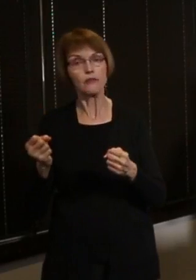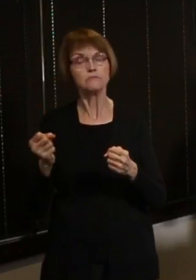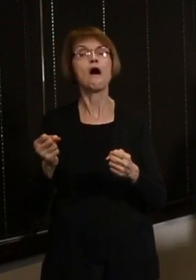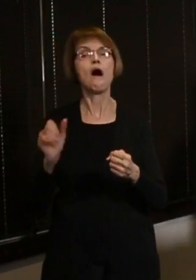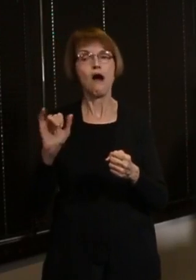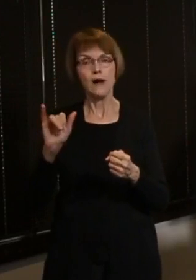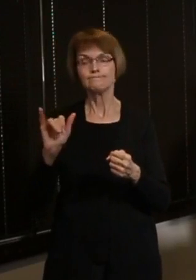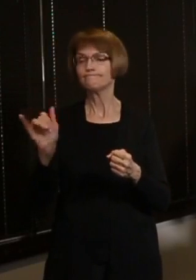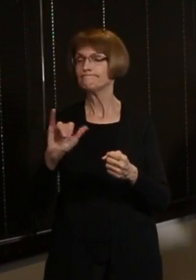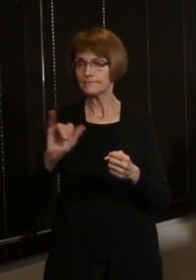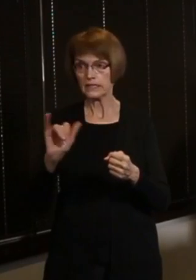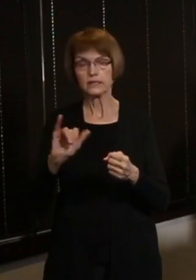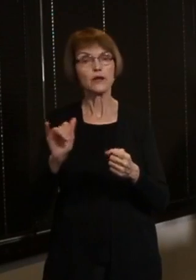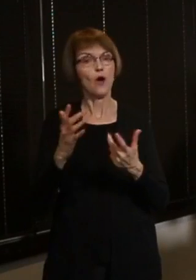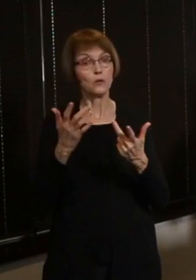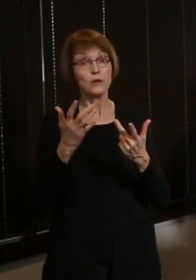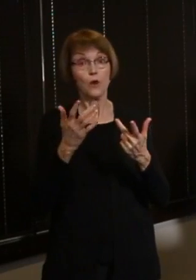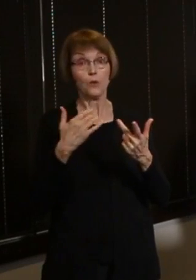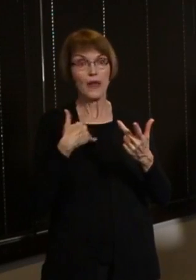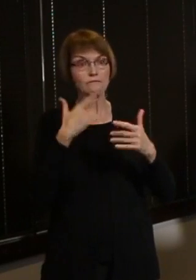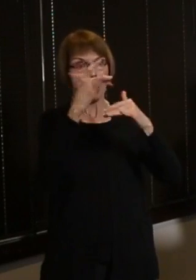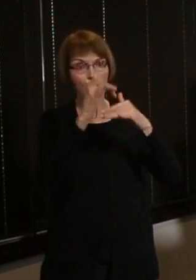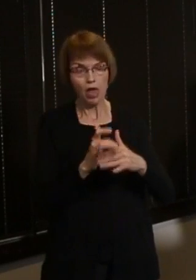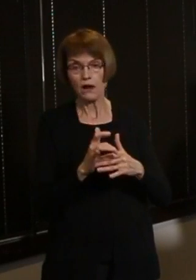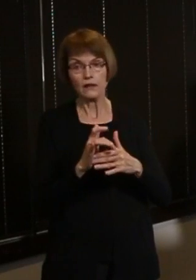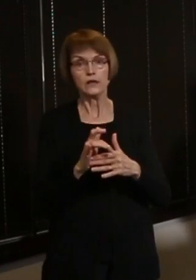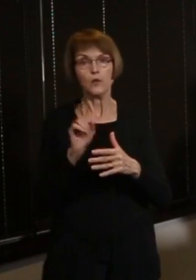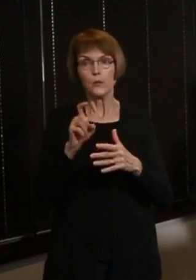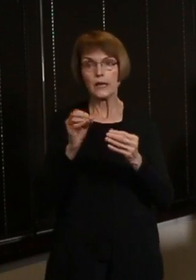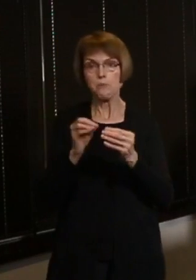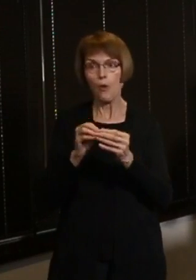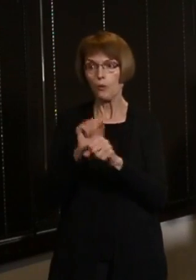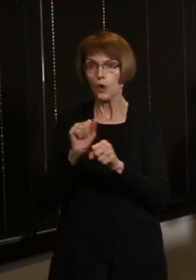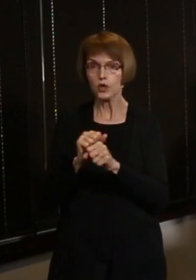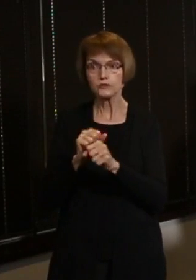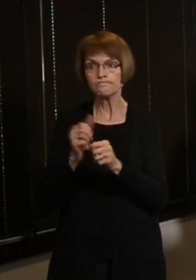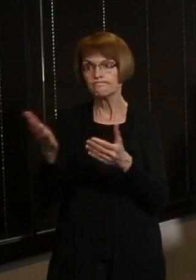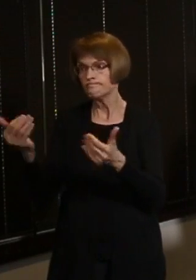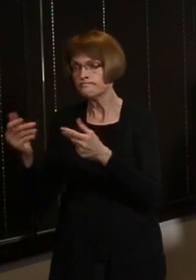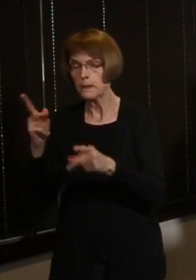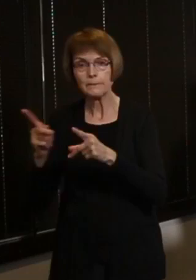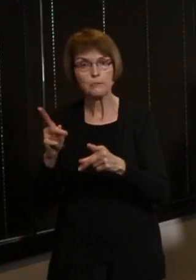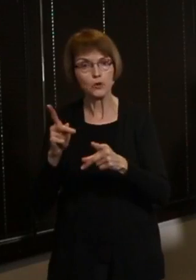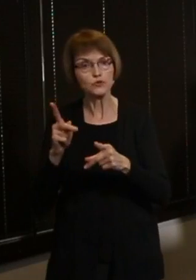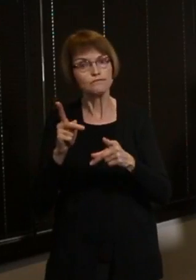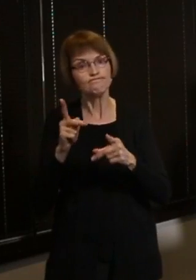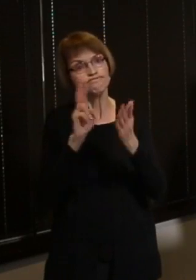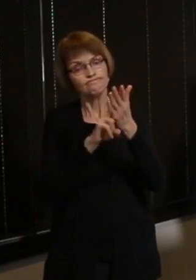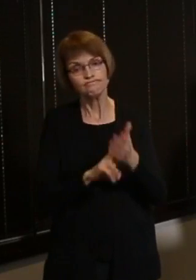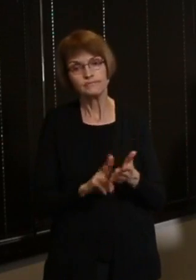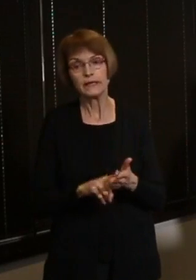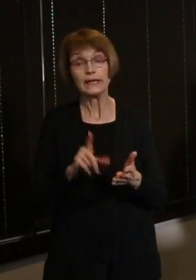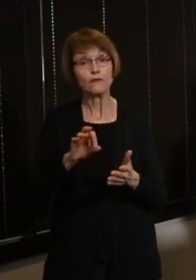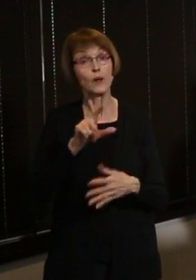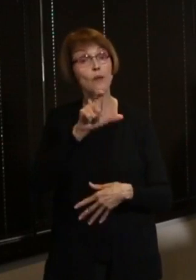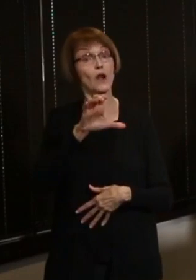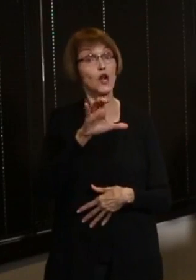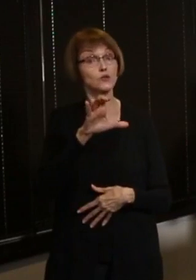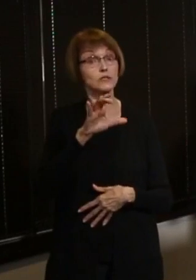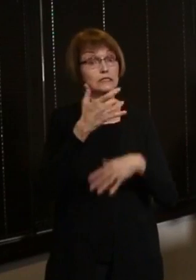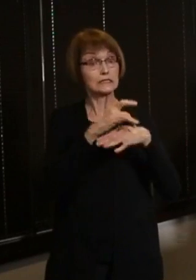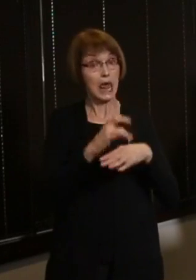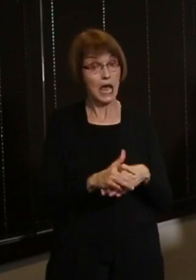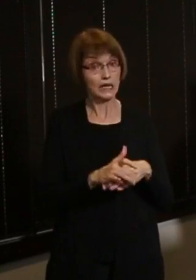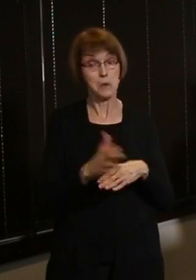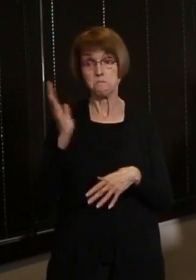more effort to fill those slots. And so, for instance, if we have 100 slots for vaccine, previously we